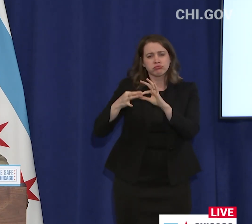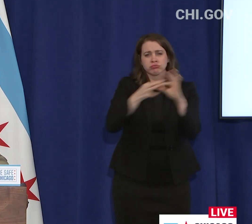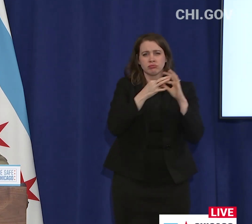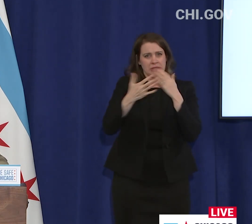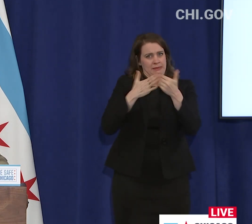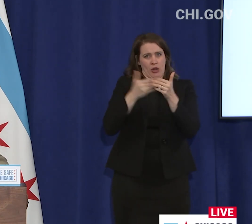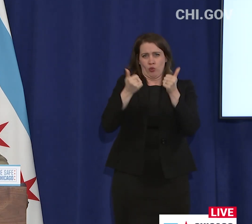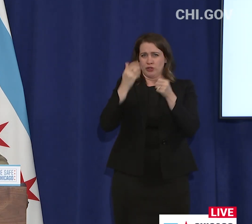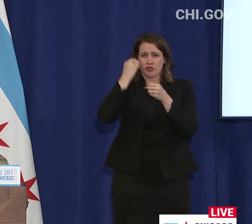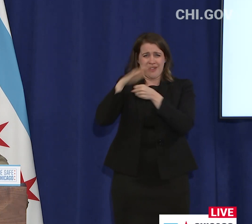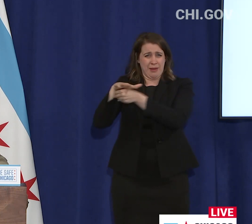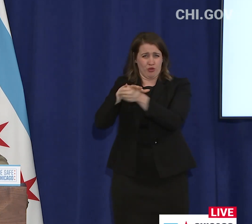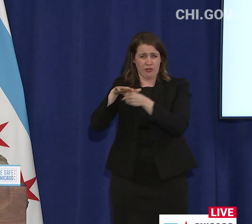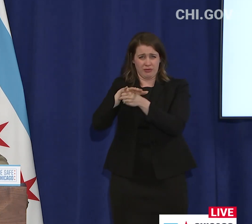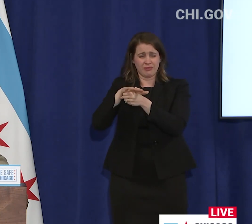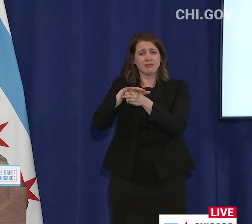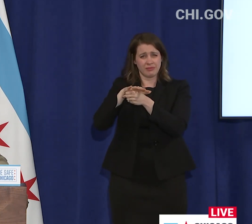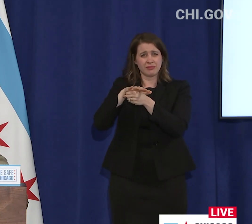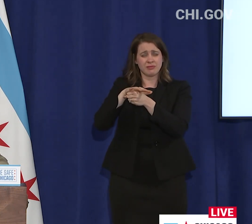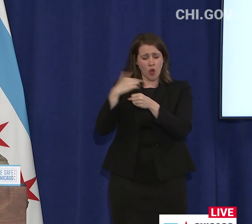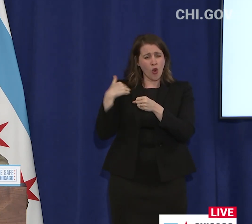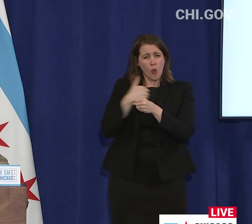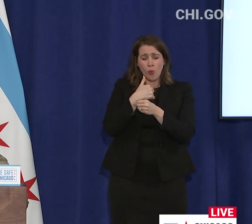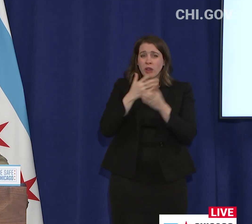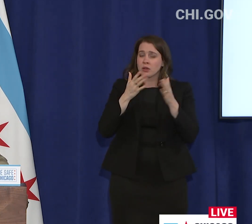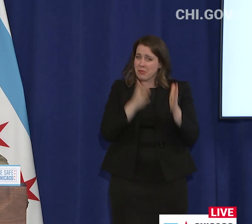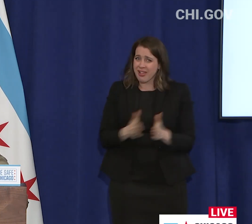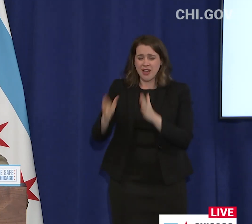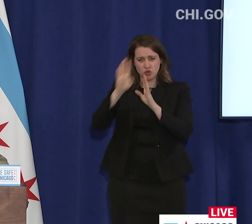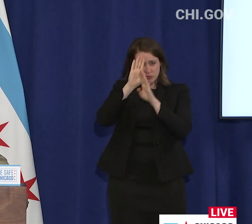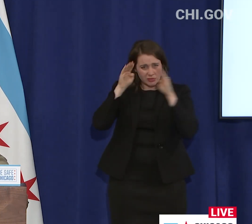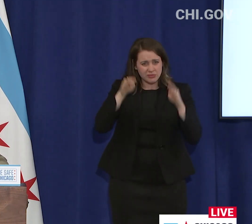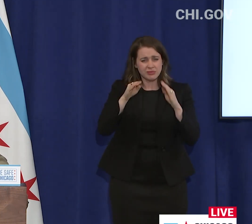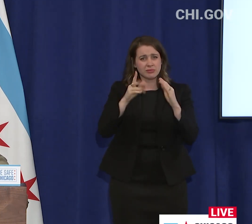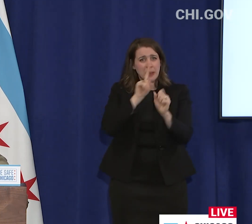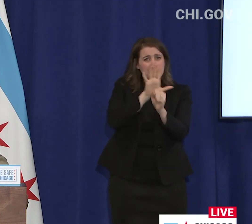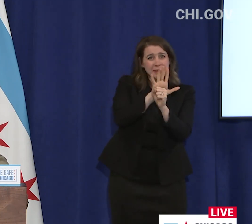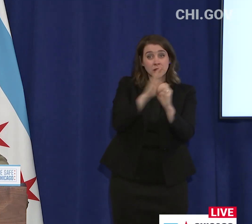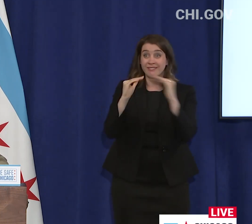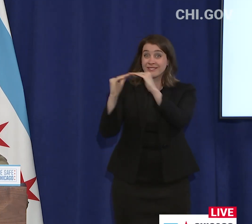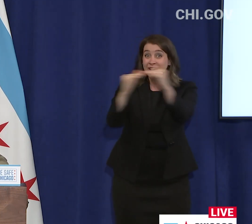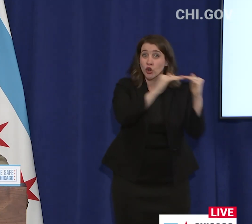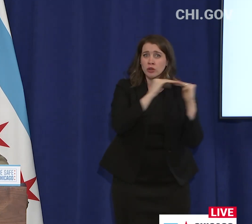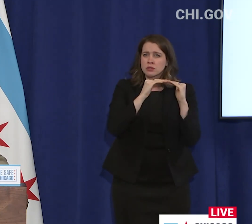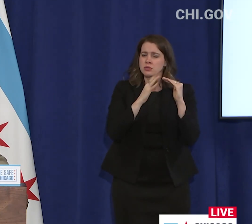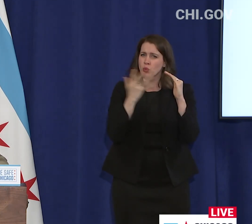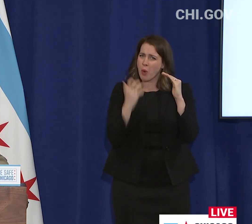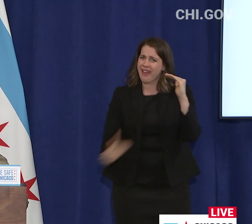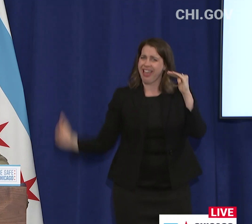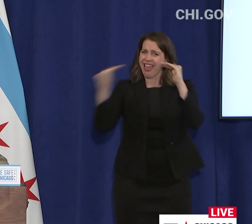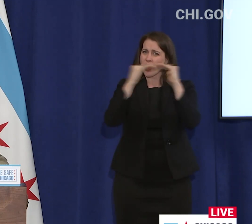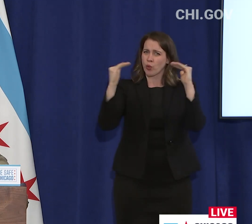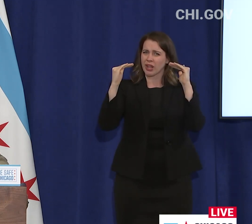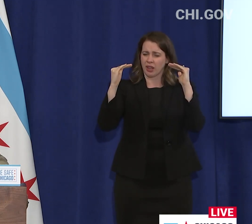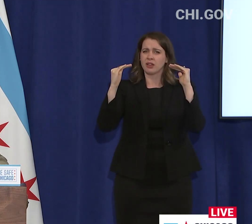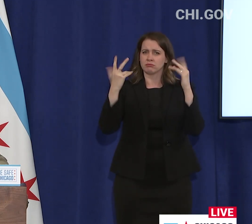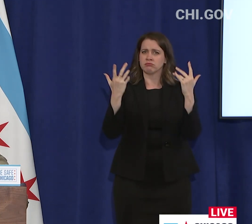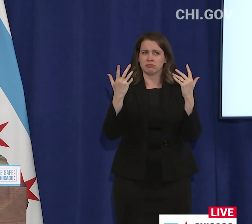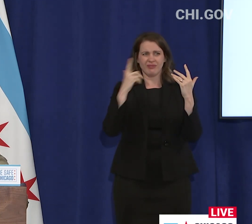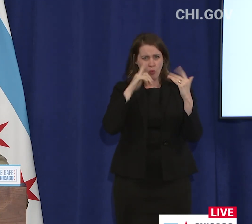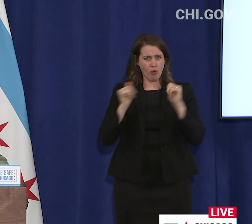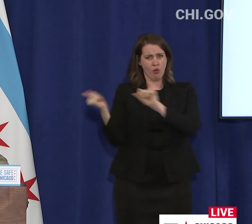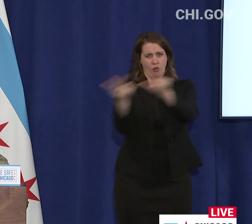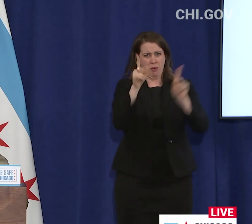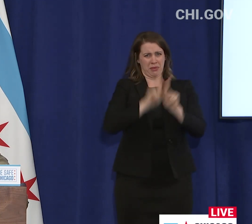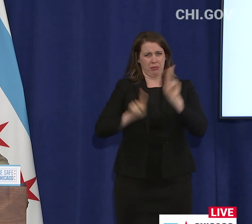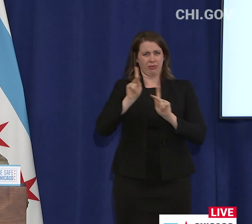also remain steadfast and vigilant in our commitment to fairness, to equity, and to justice. That's how we can make